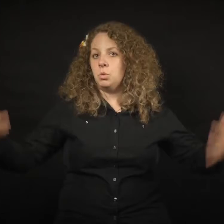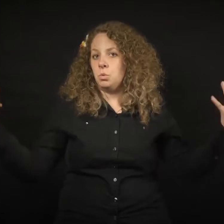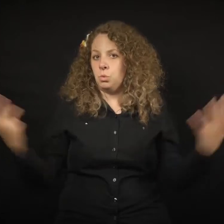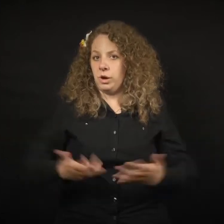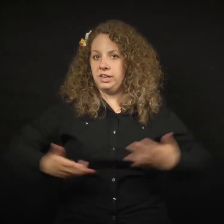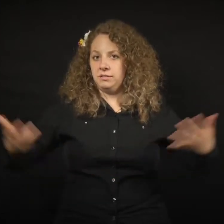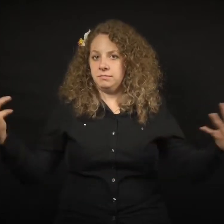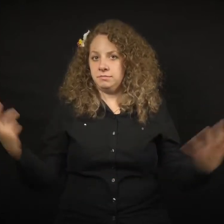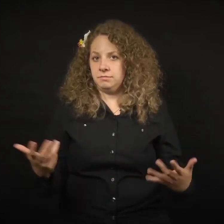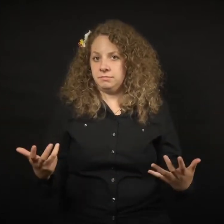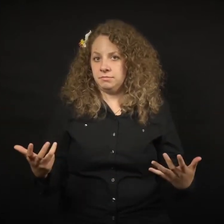What?